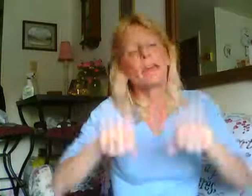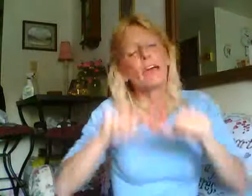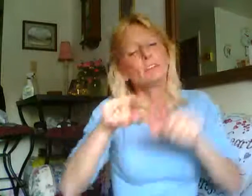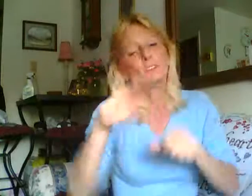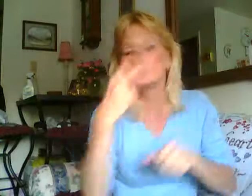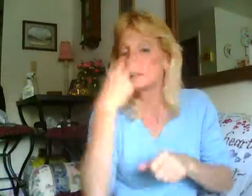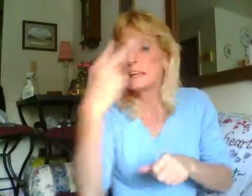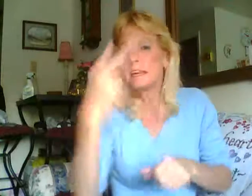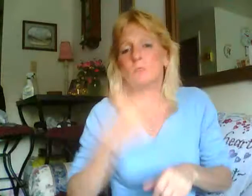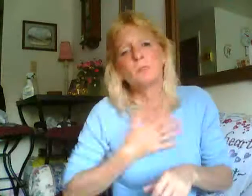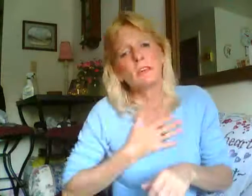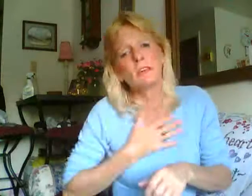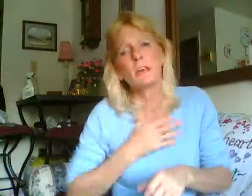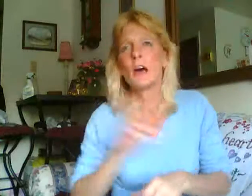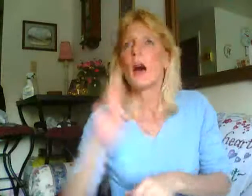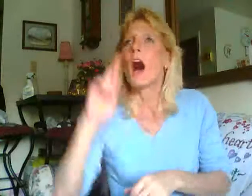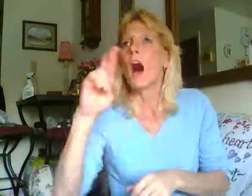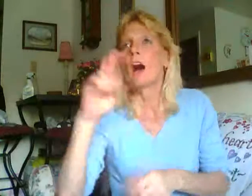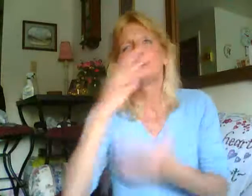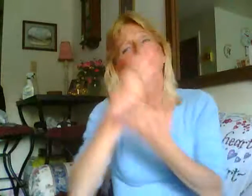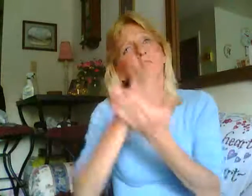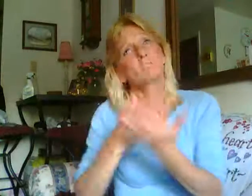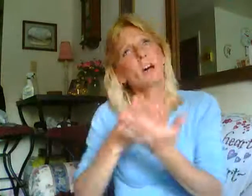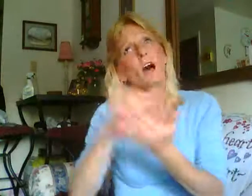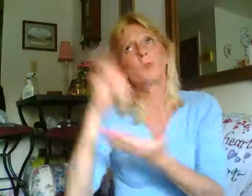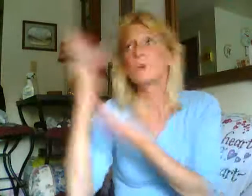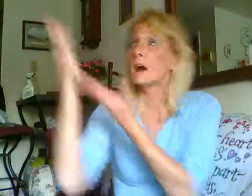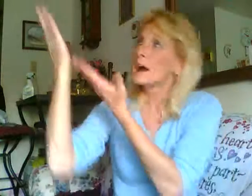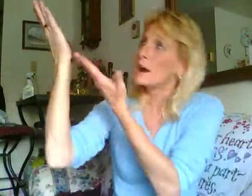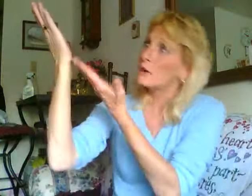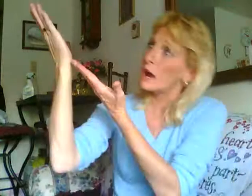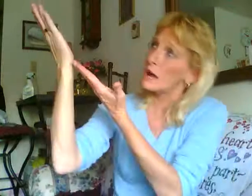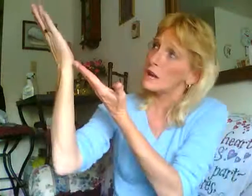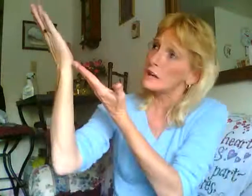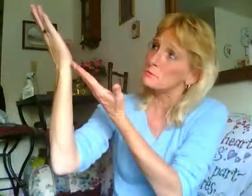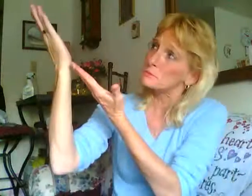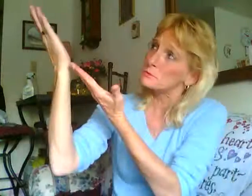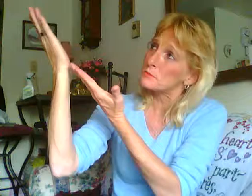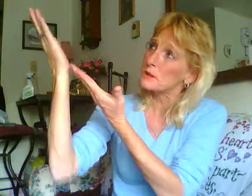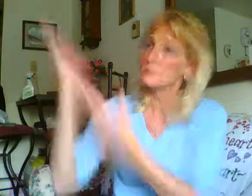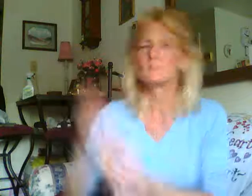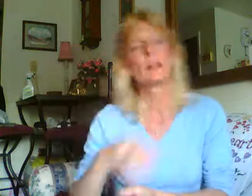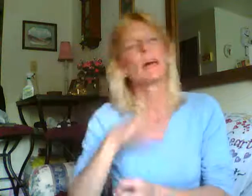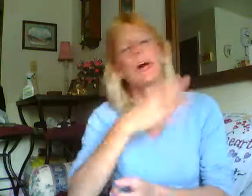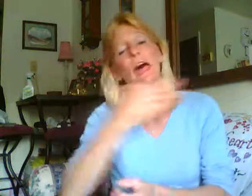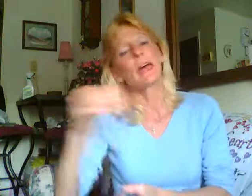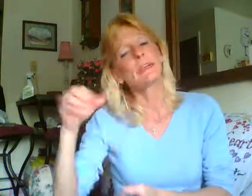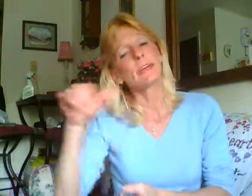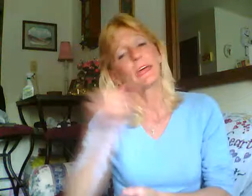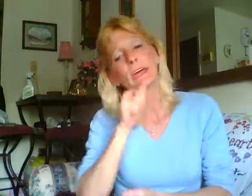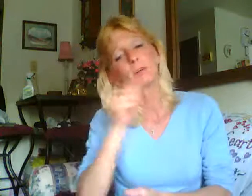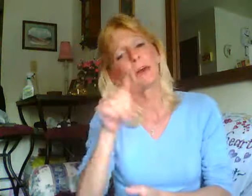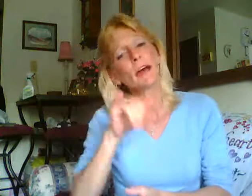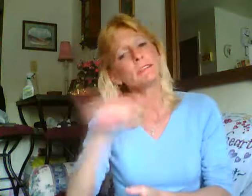can you see me? Are you somewhere up above? And am I